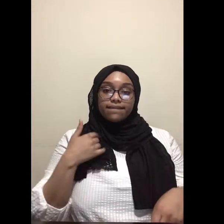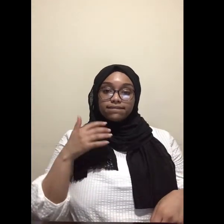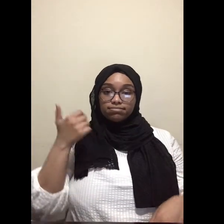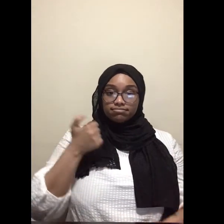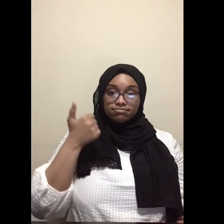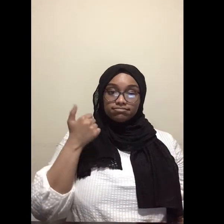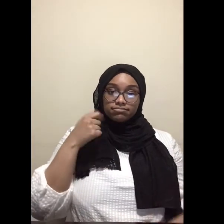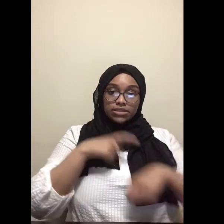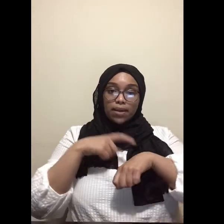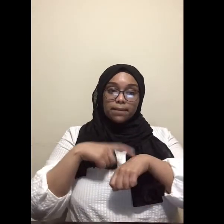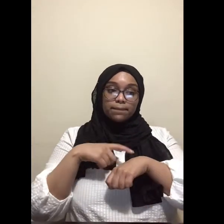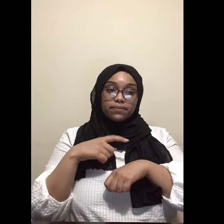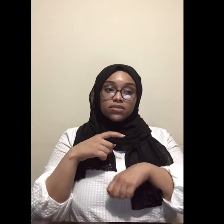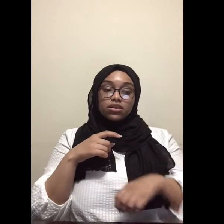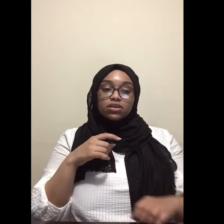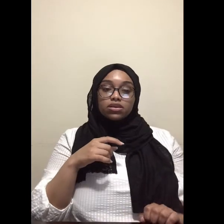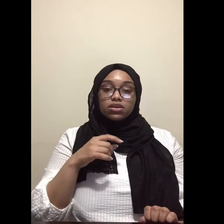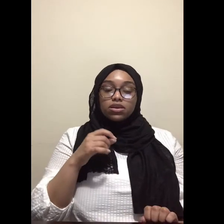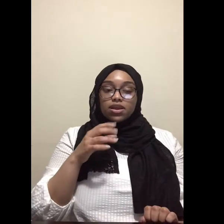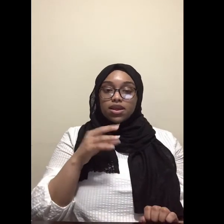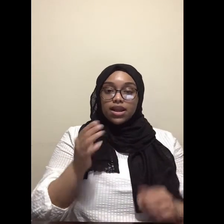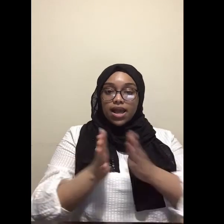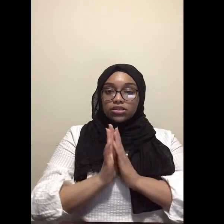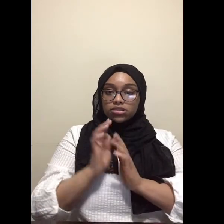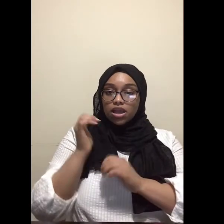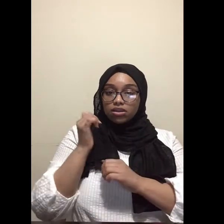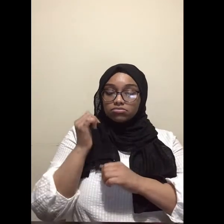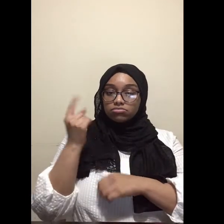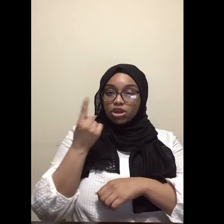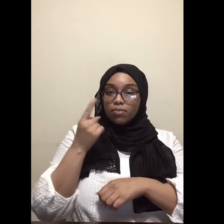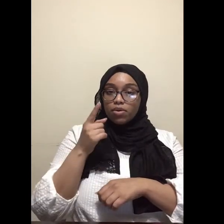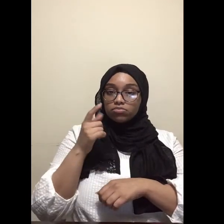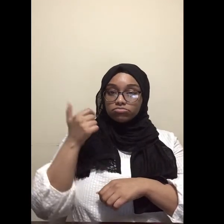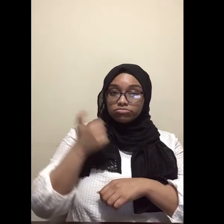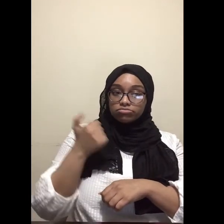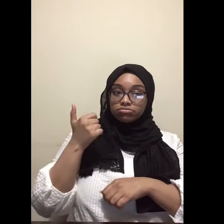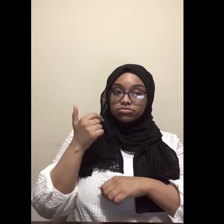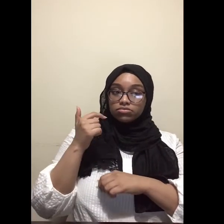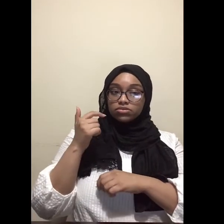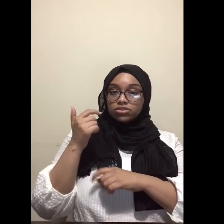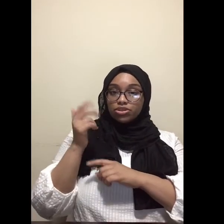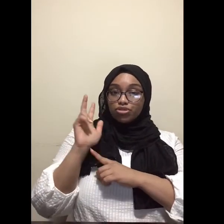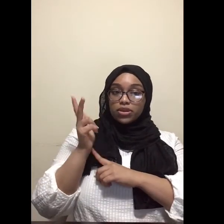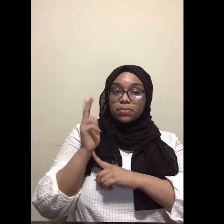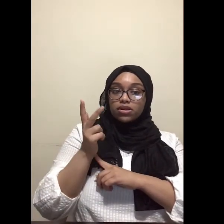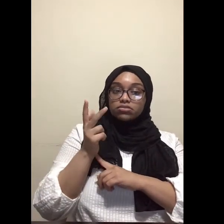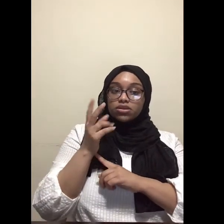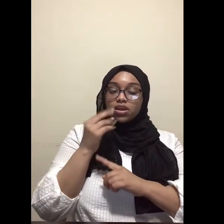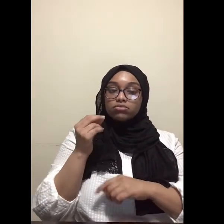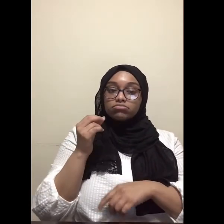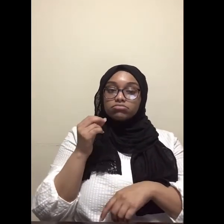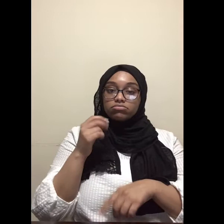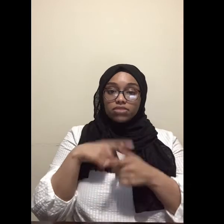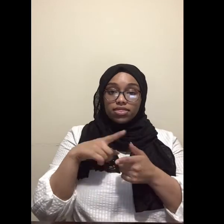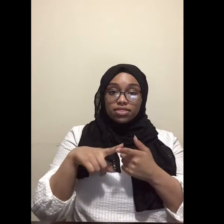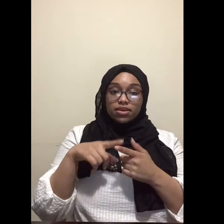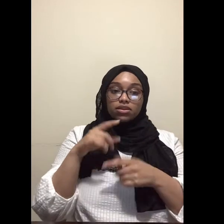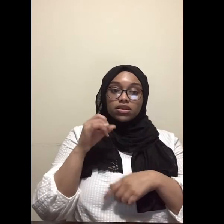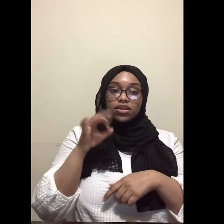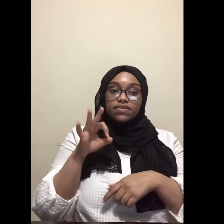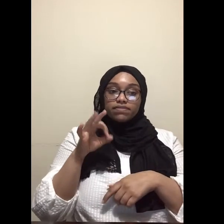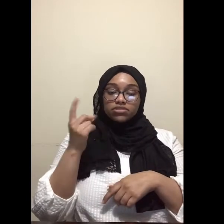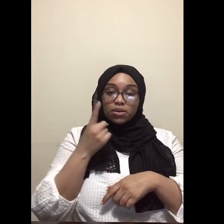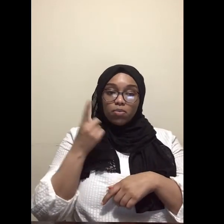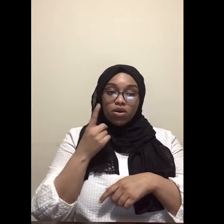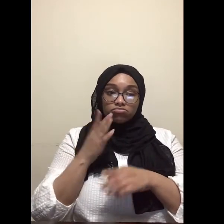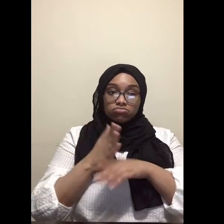at 3 minutes. And then if somebody is going over that time, then you can just politely remind